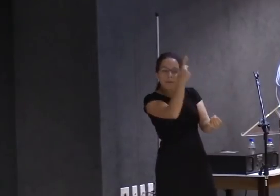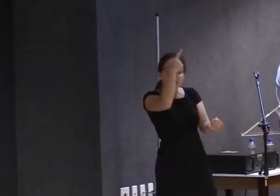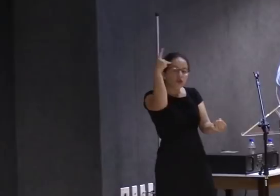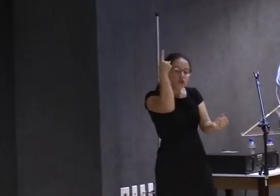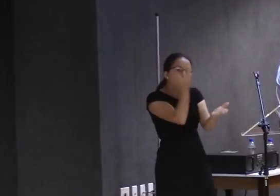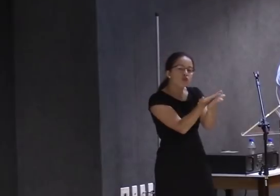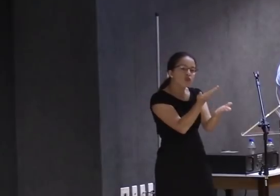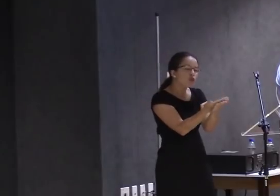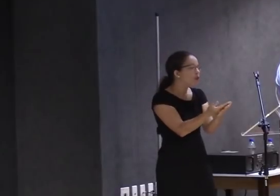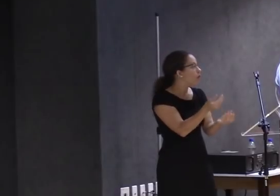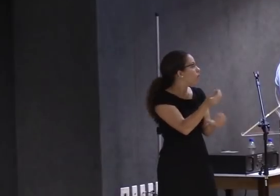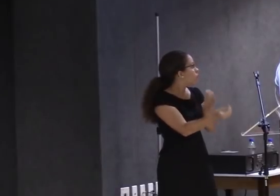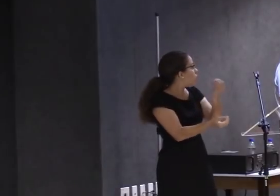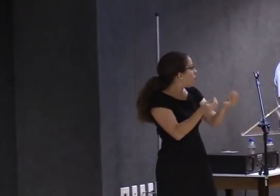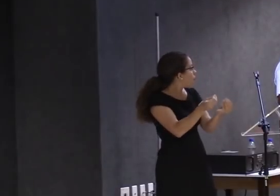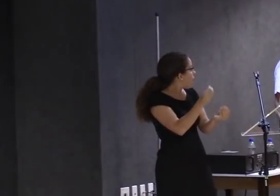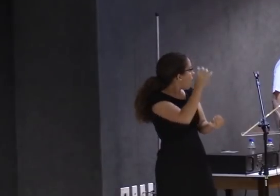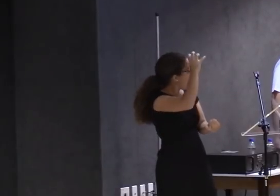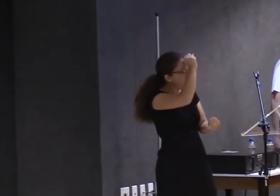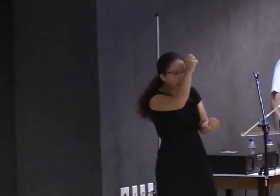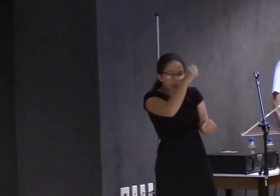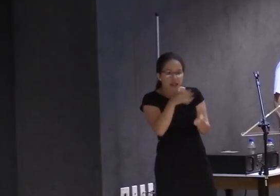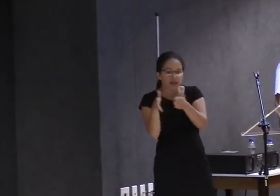to be more active in the learning process.